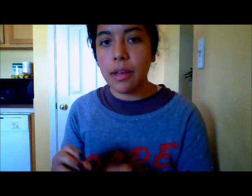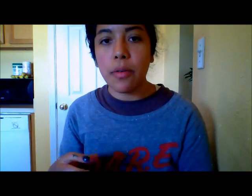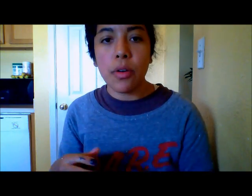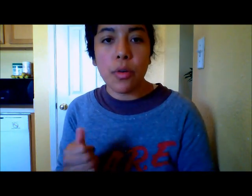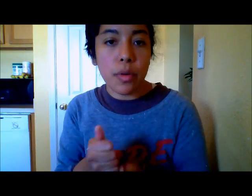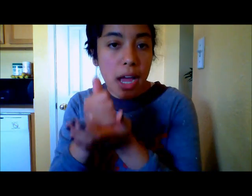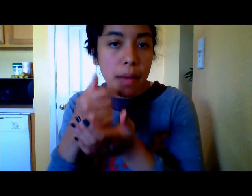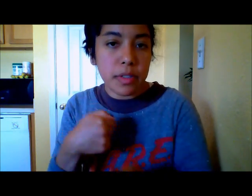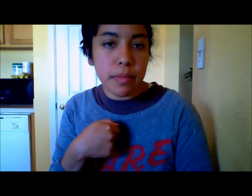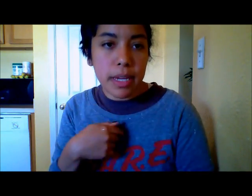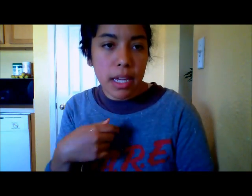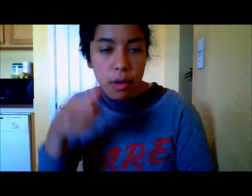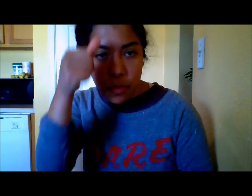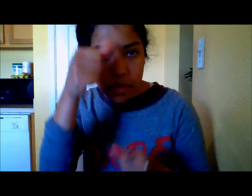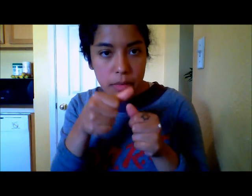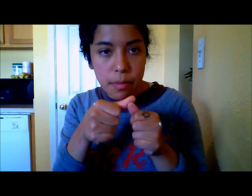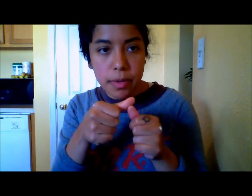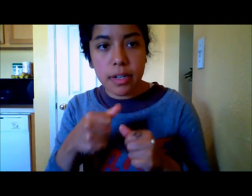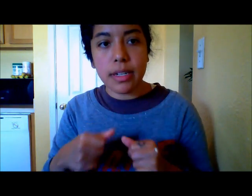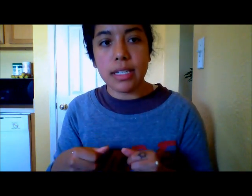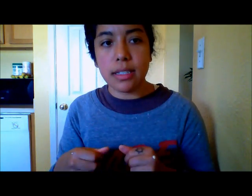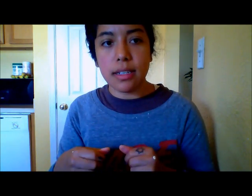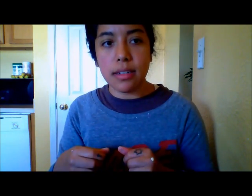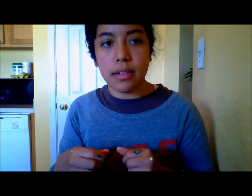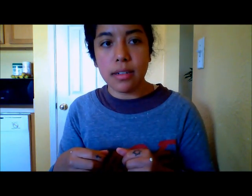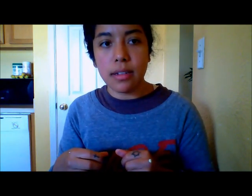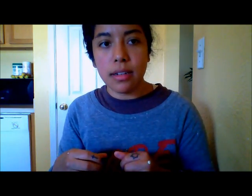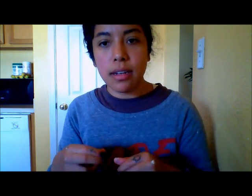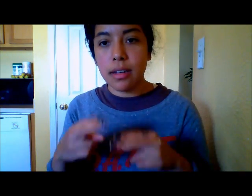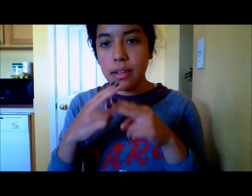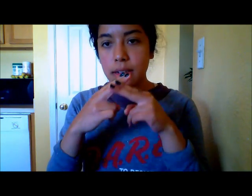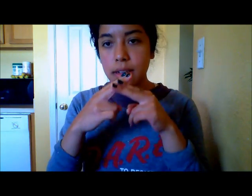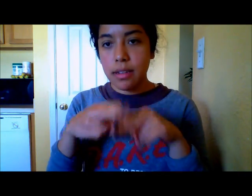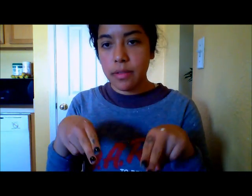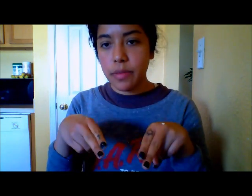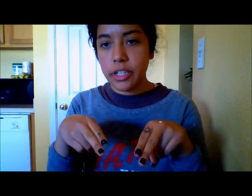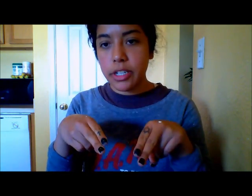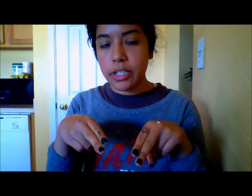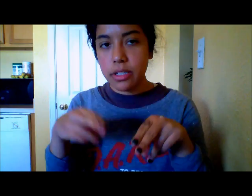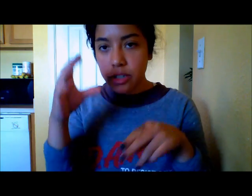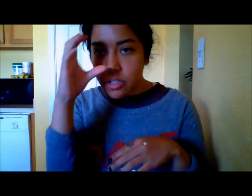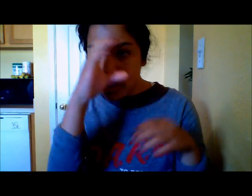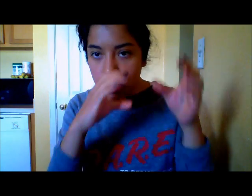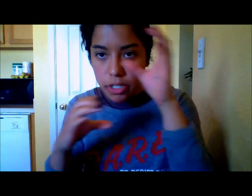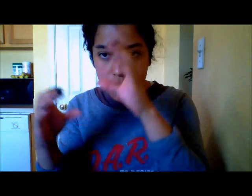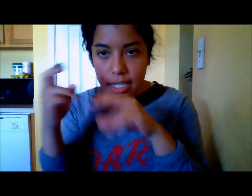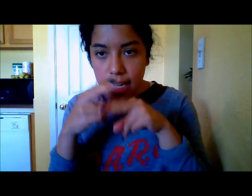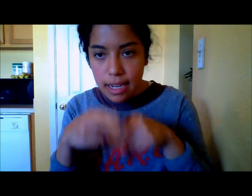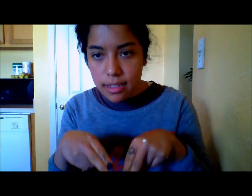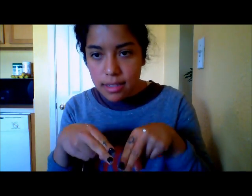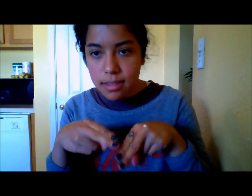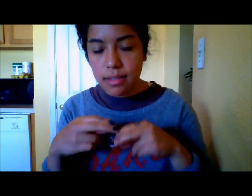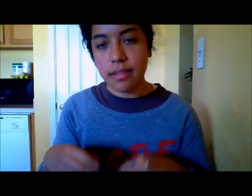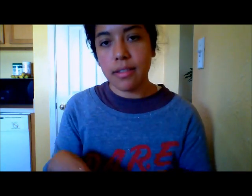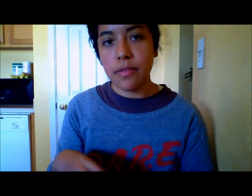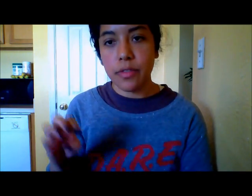Okay, what helps me remember is when you're searching eggs